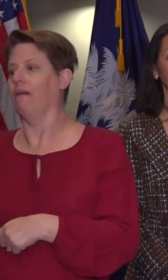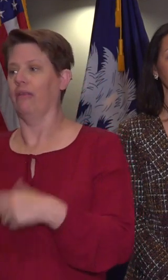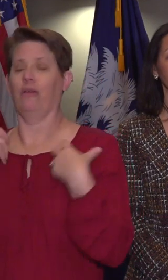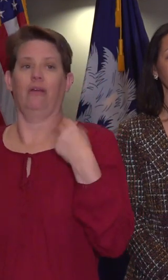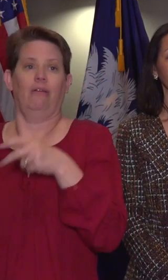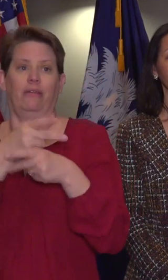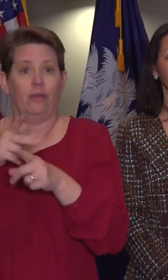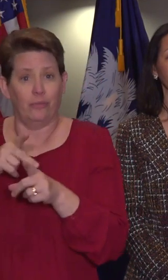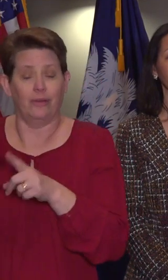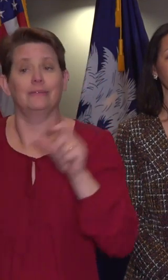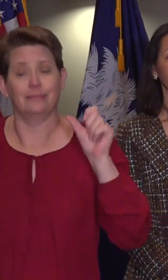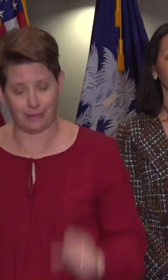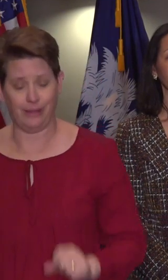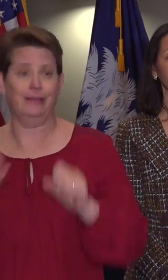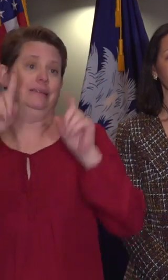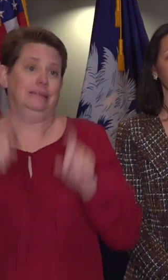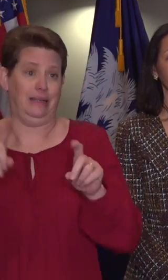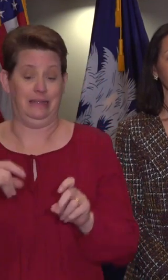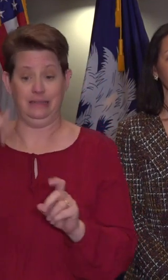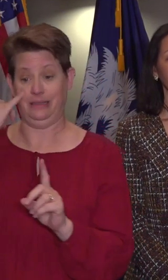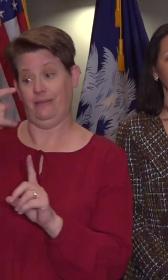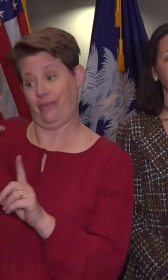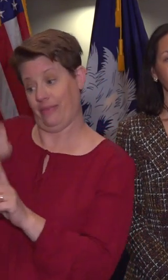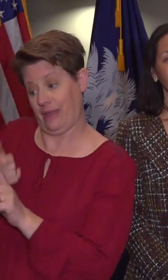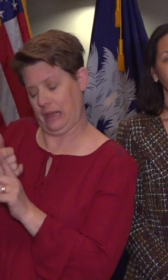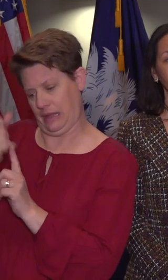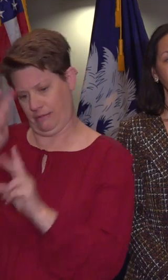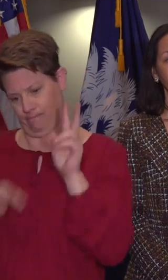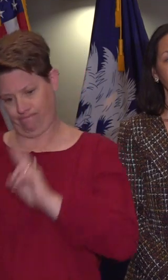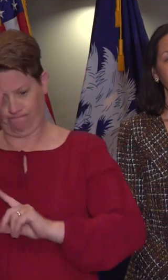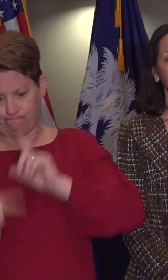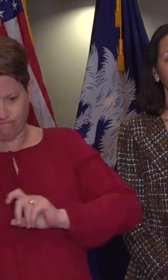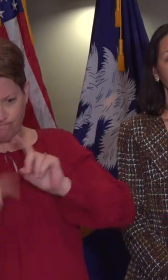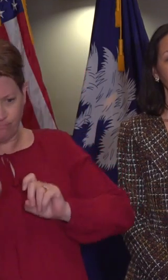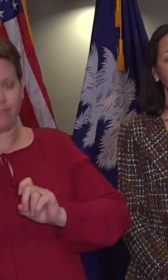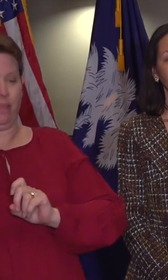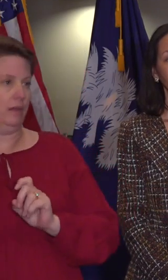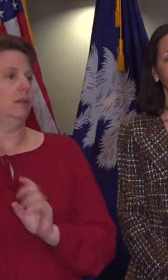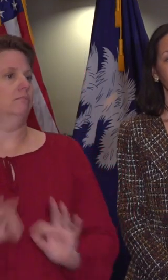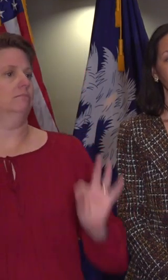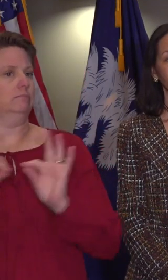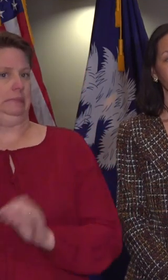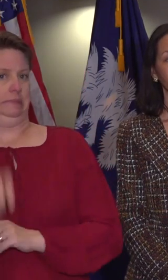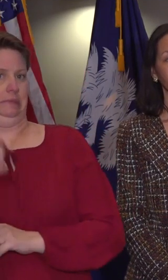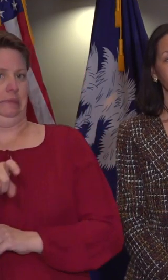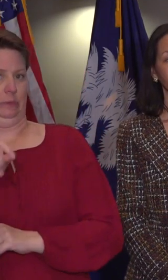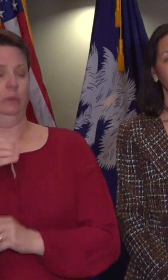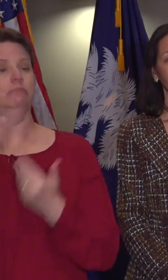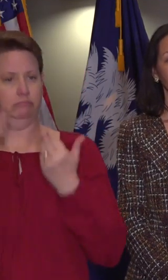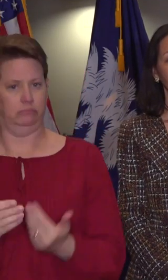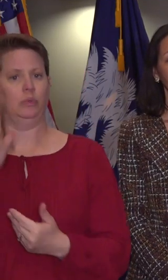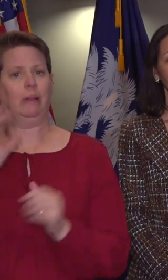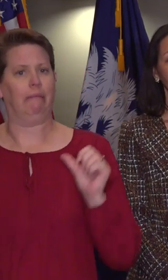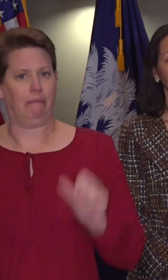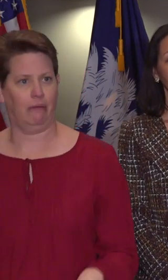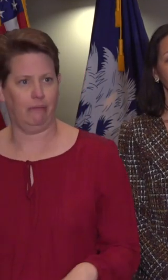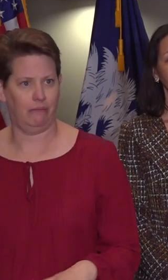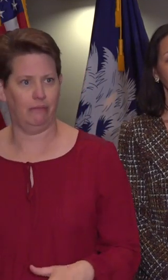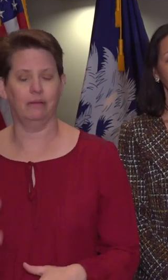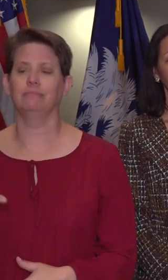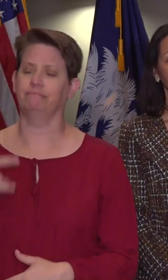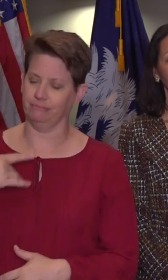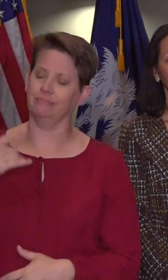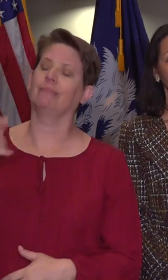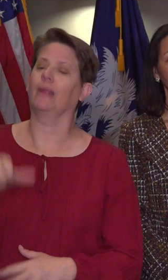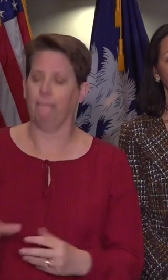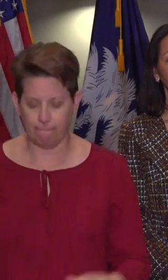get you tested if they believe it is necessary. It is inevitable that more South Carolinians will